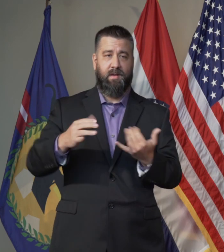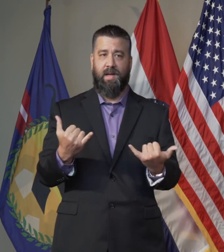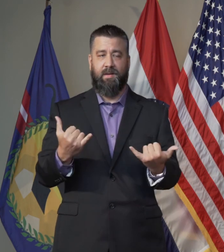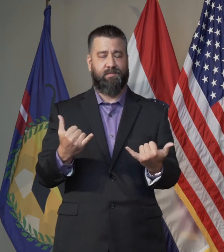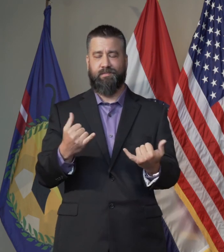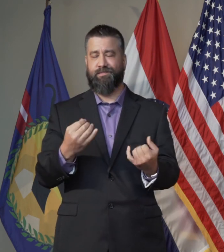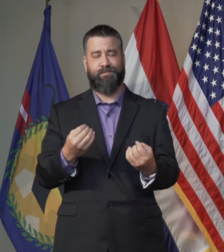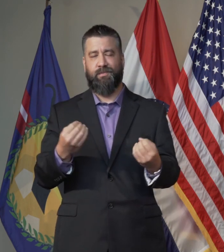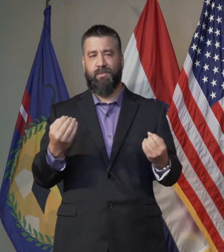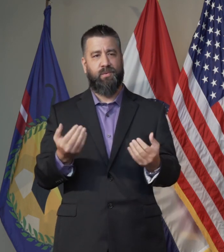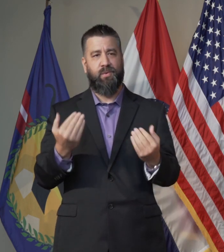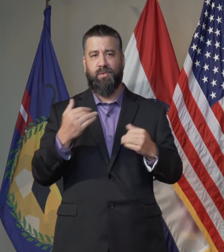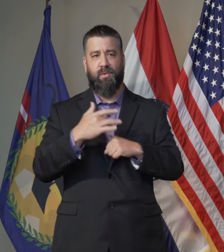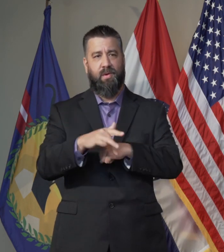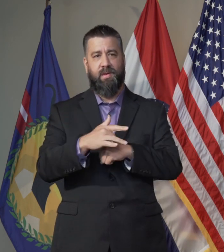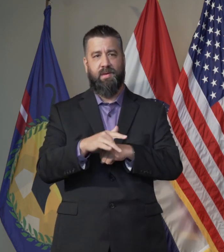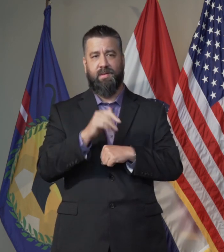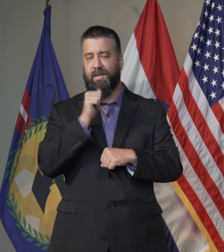and it's certainly not responsible.